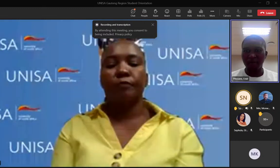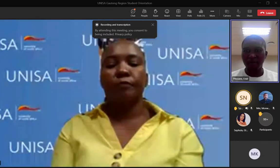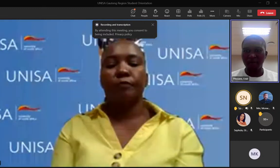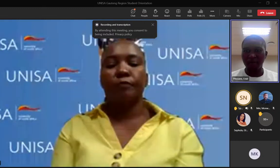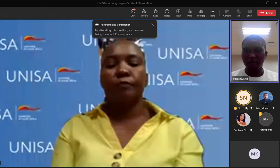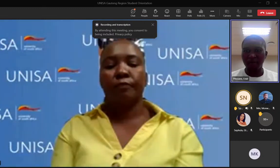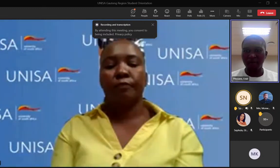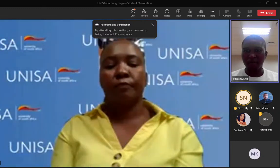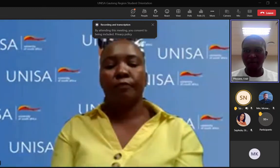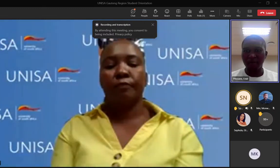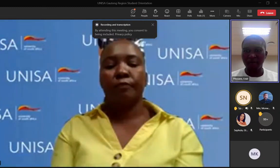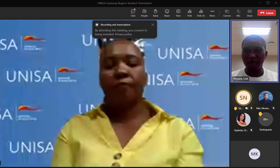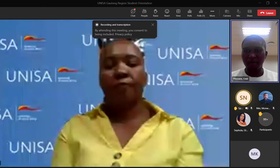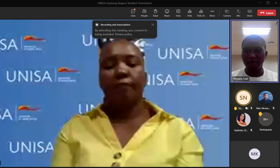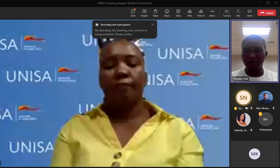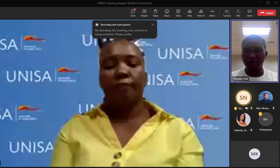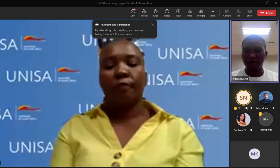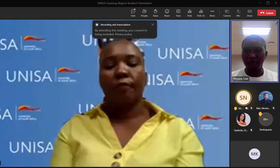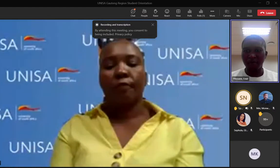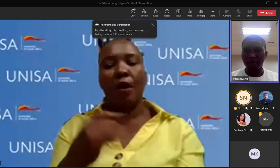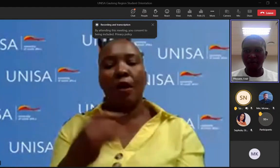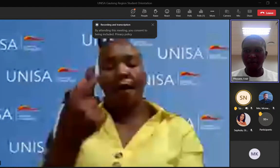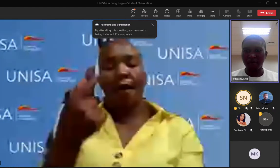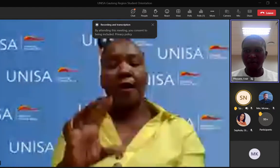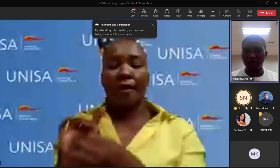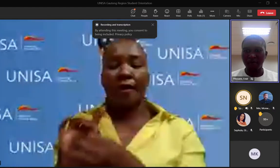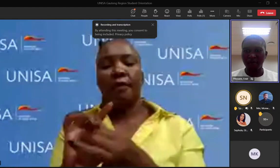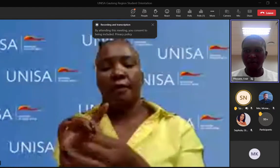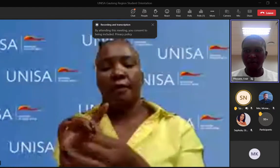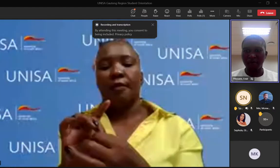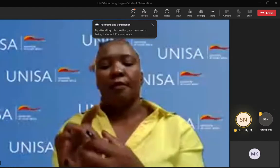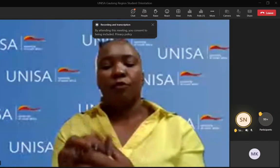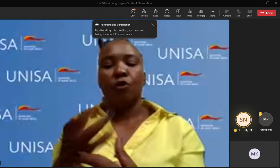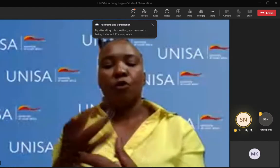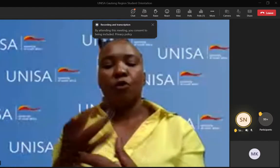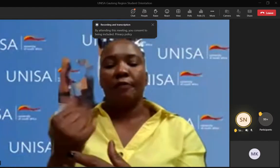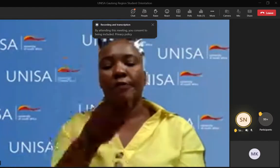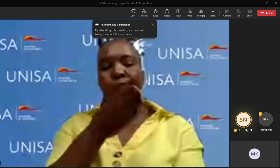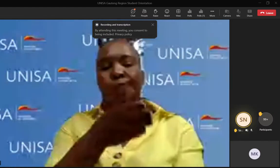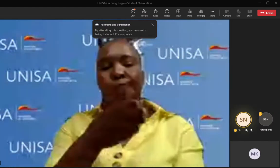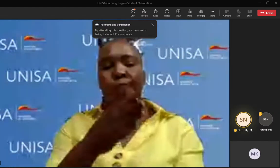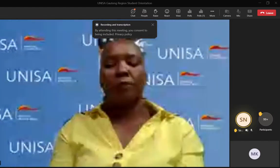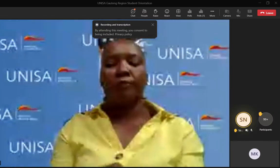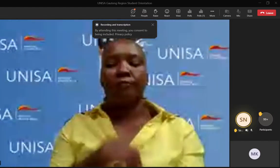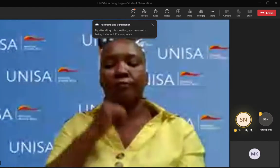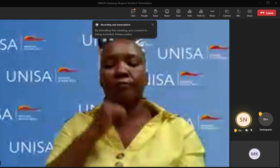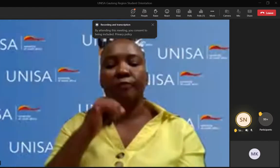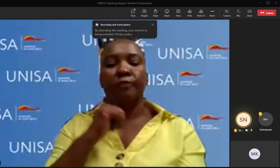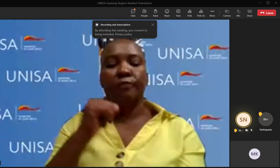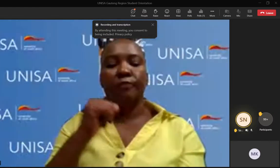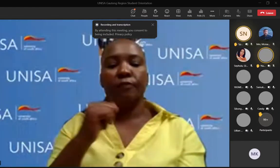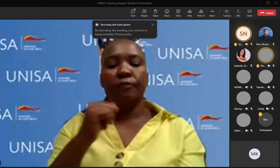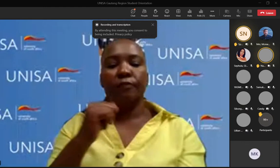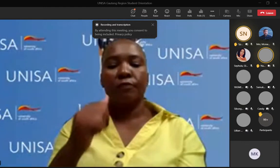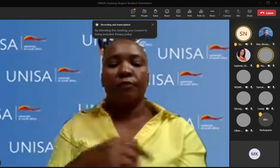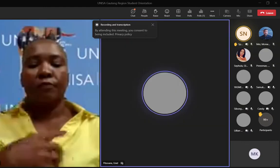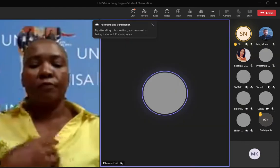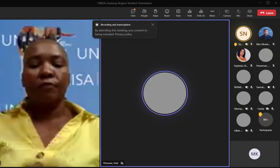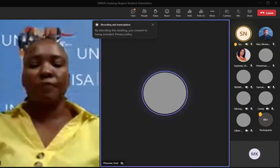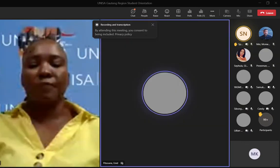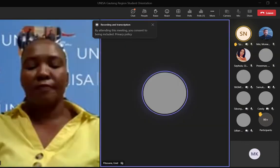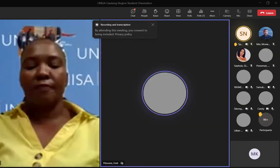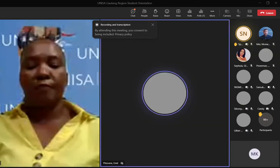we had other engagement and that we had to attend to but nonetheless we are very much grateful for this